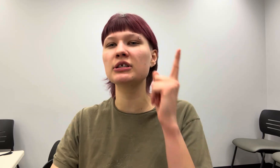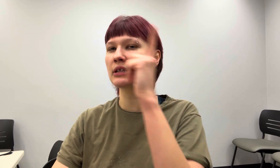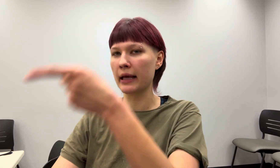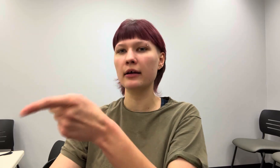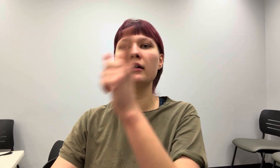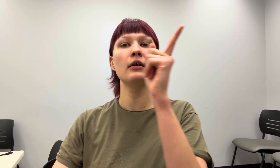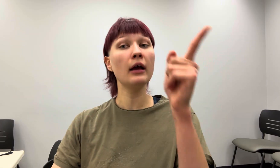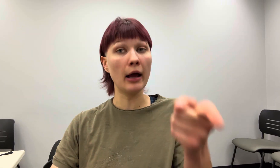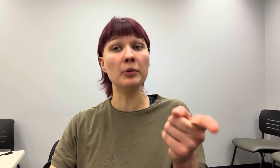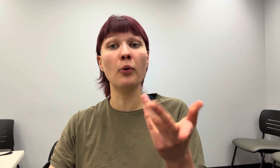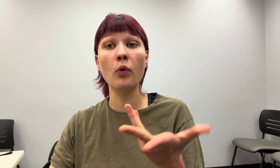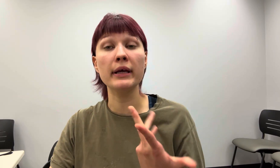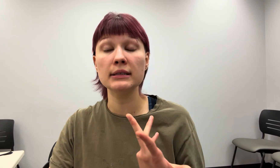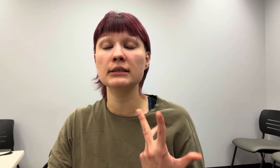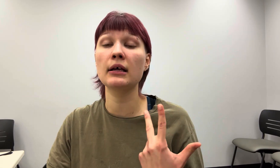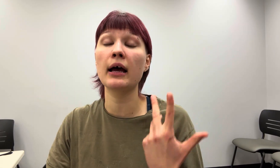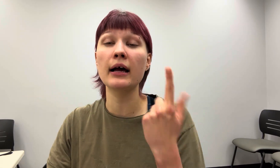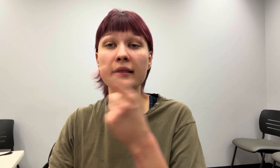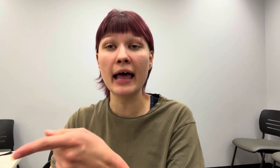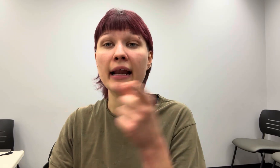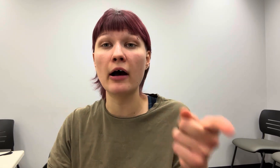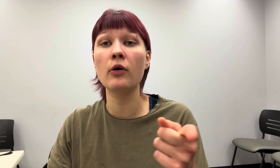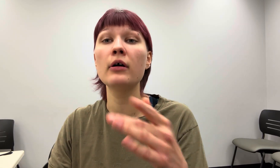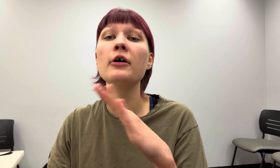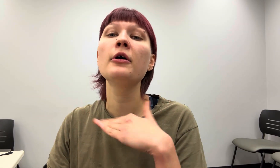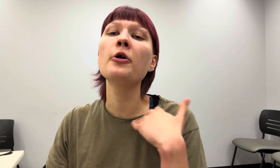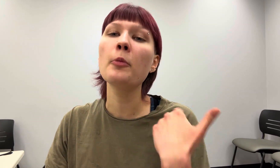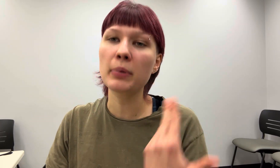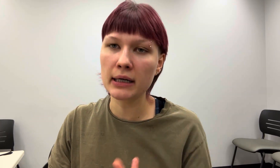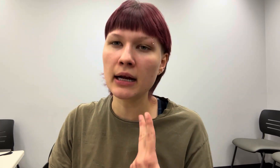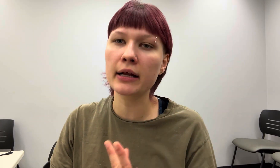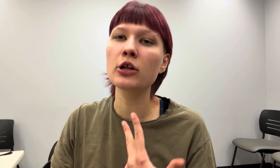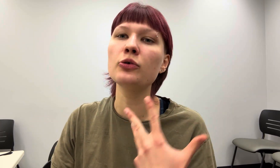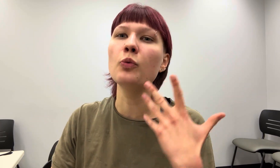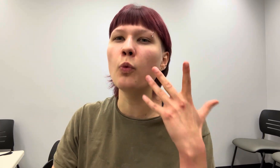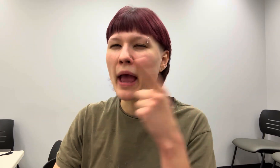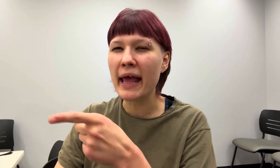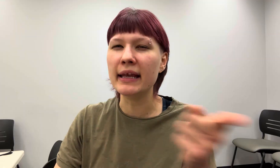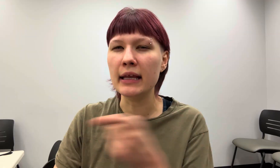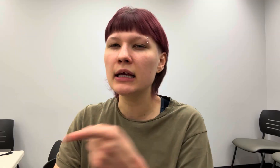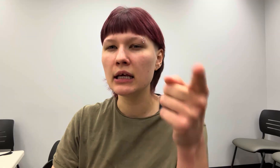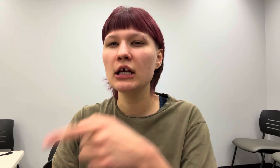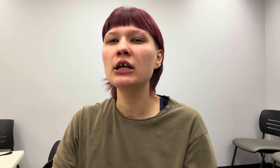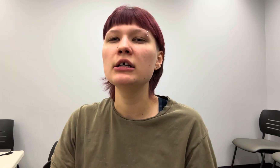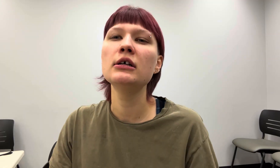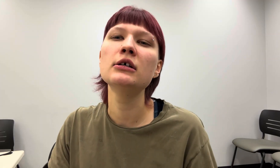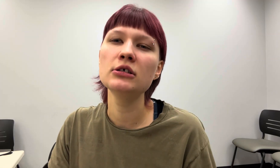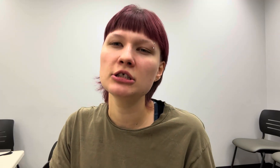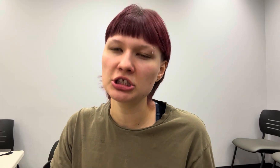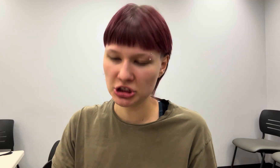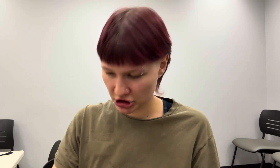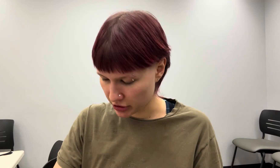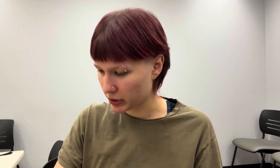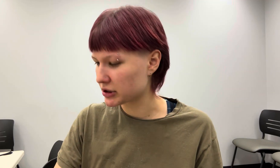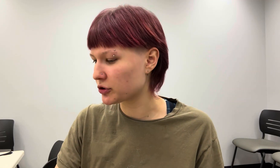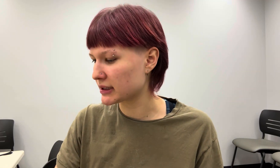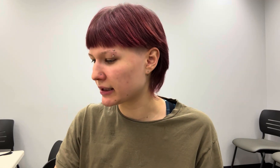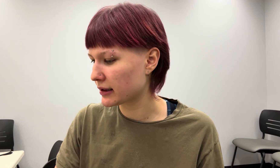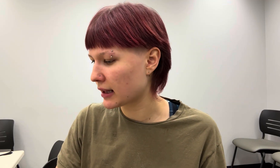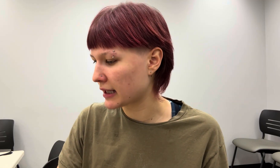like I would point. I got that out, but I did not include when she was addressing the class.